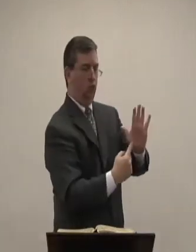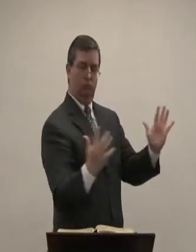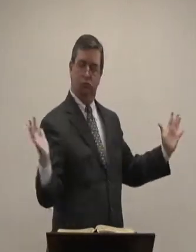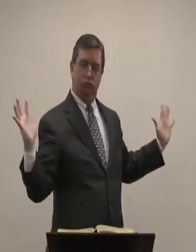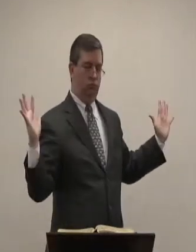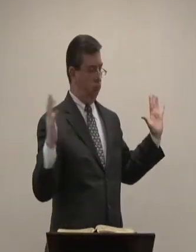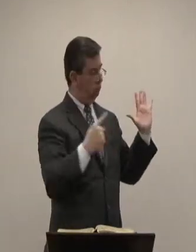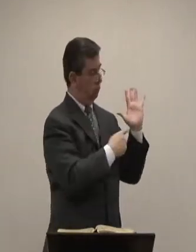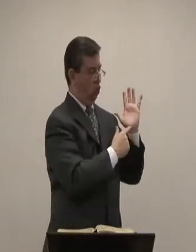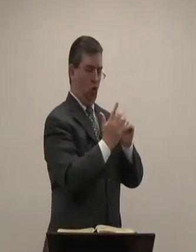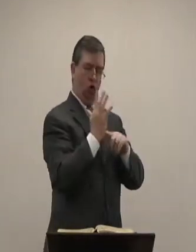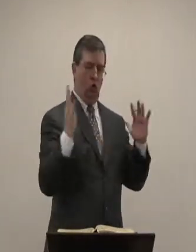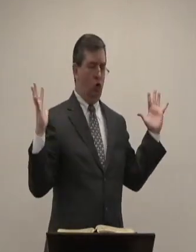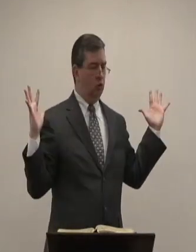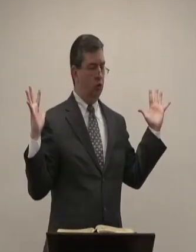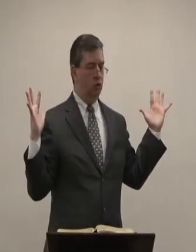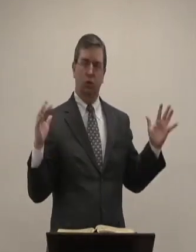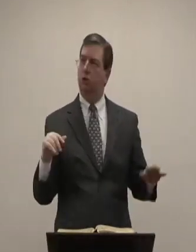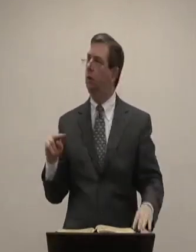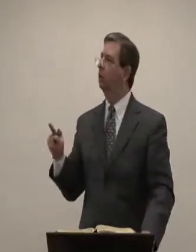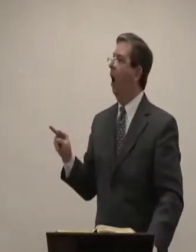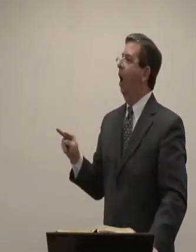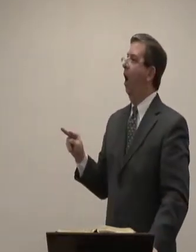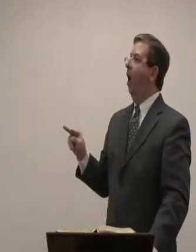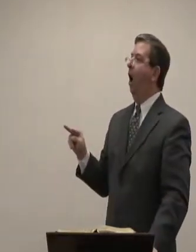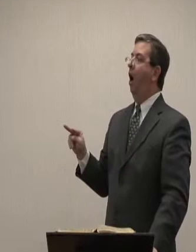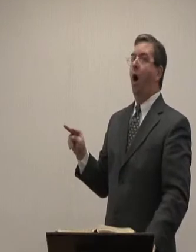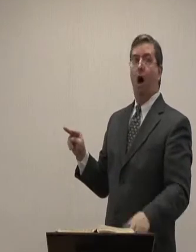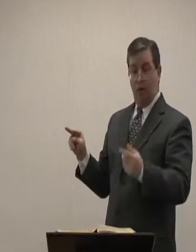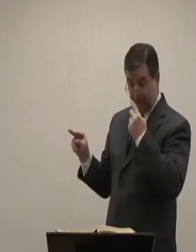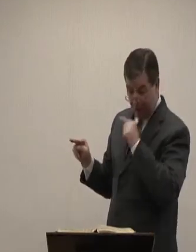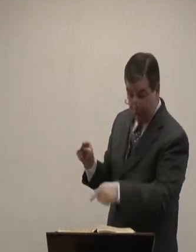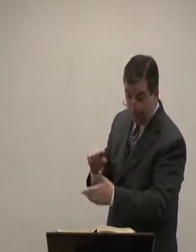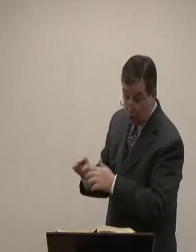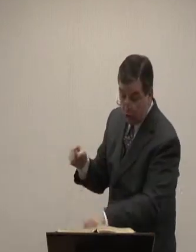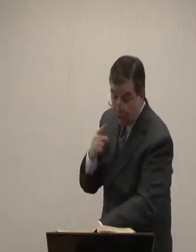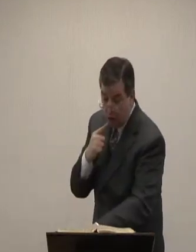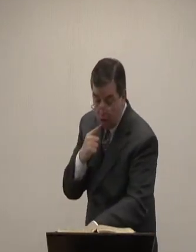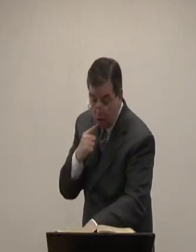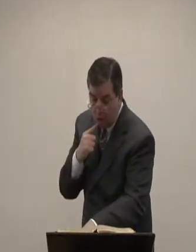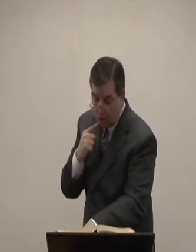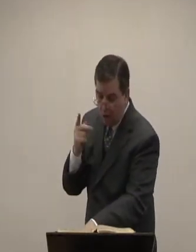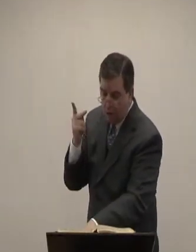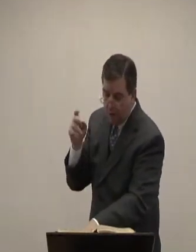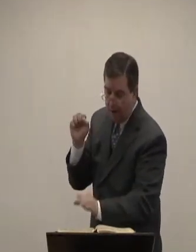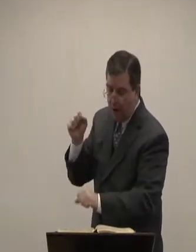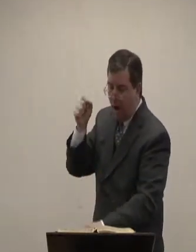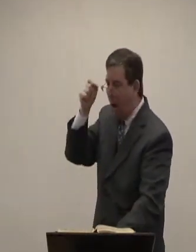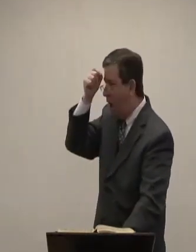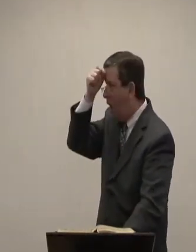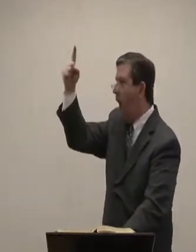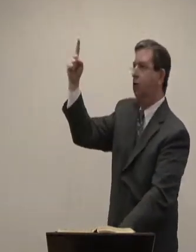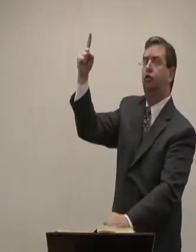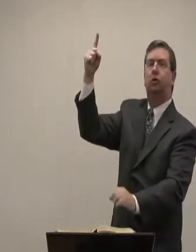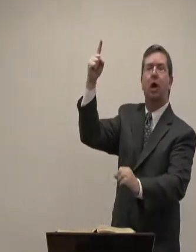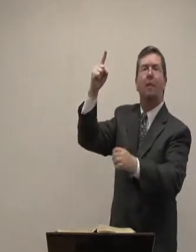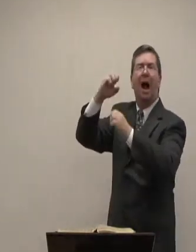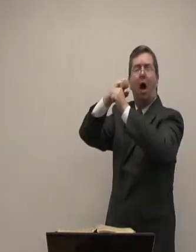And then when Jesus was resurrected and came to them and showed them the evidence, it says,